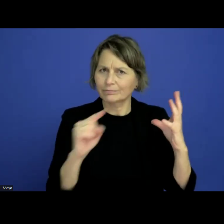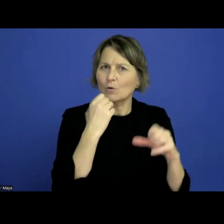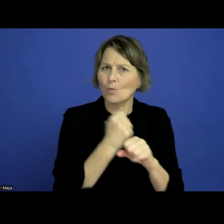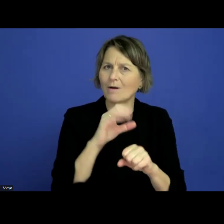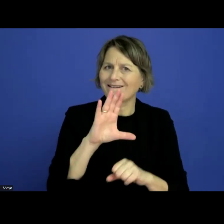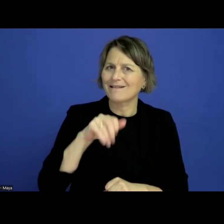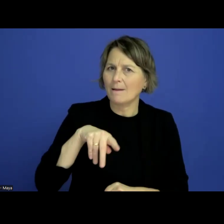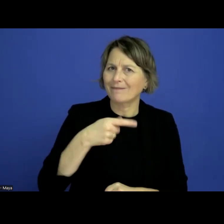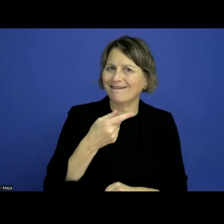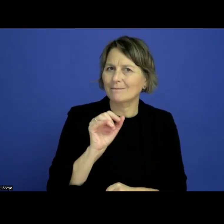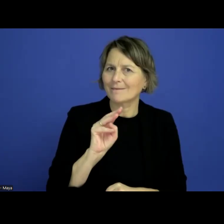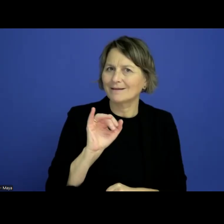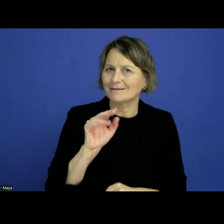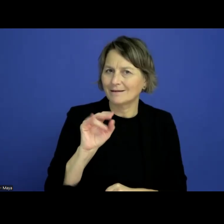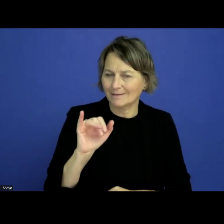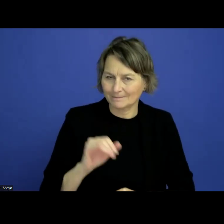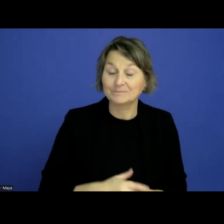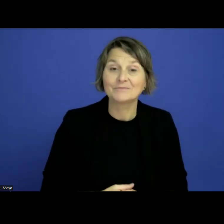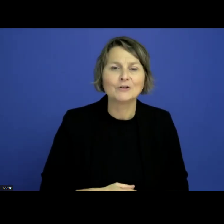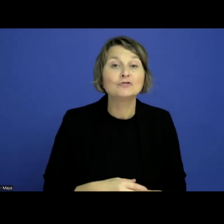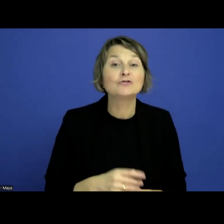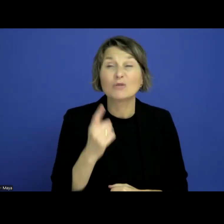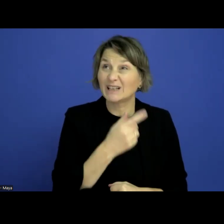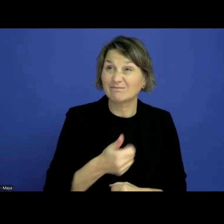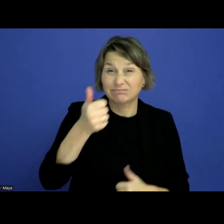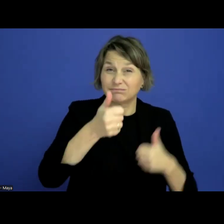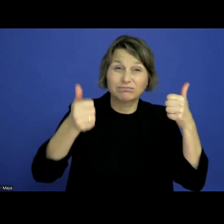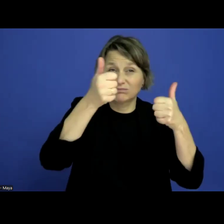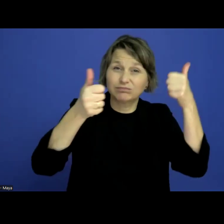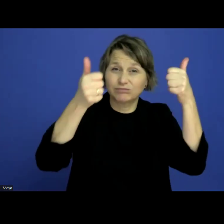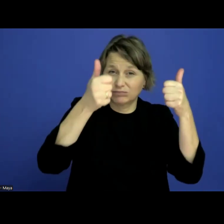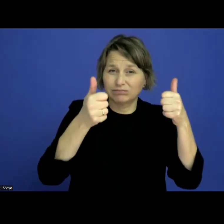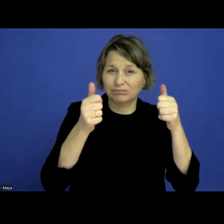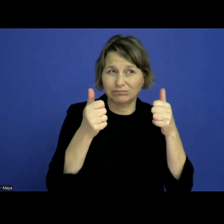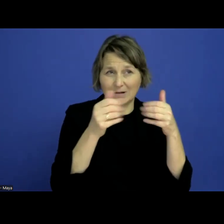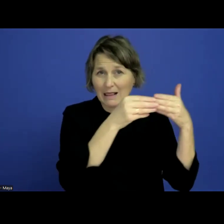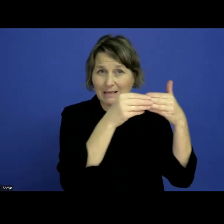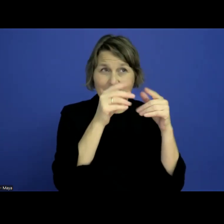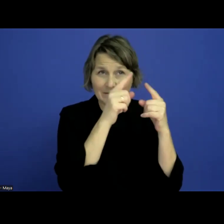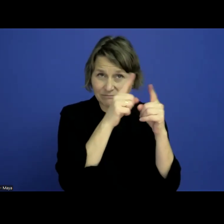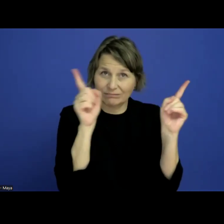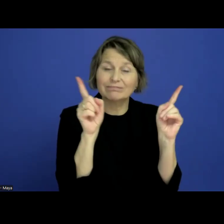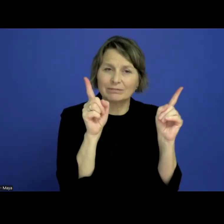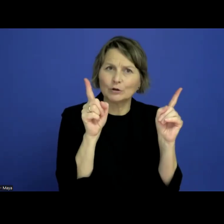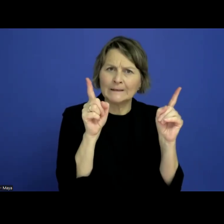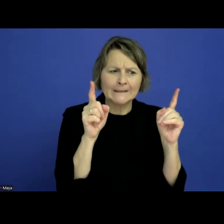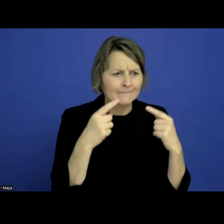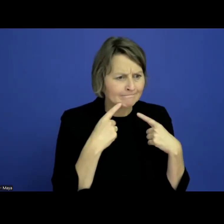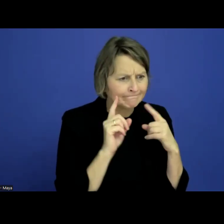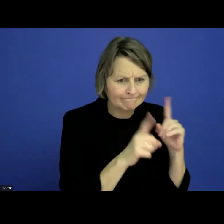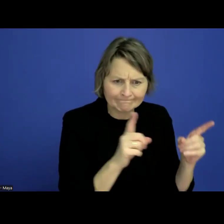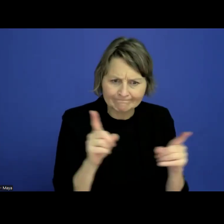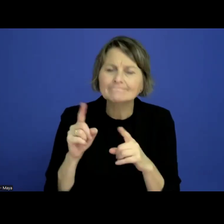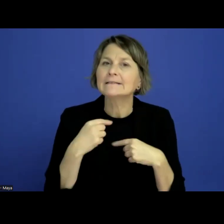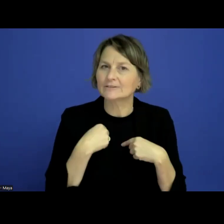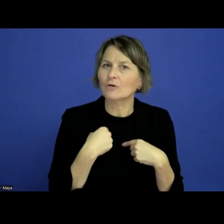support and commitment coming from the top in Capgemini, there is a really good environment that allows our ENGs